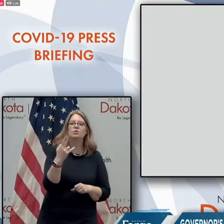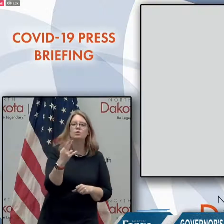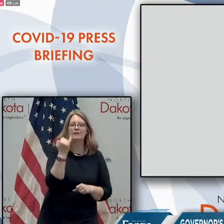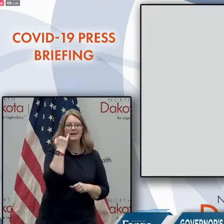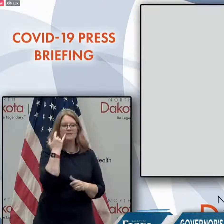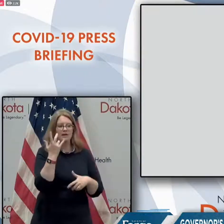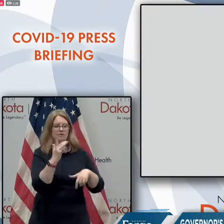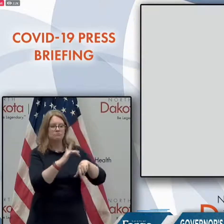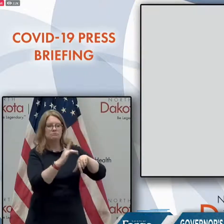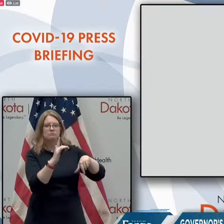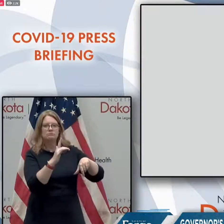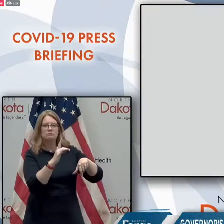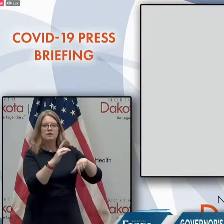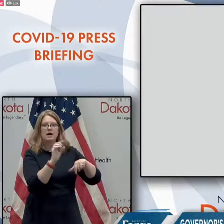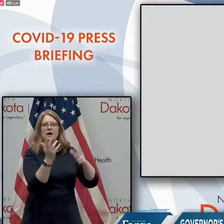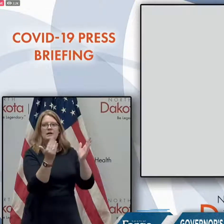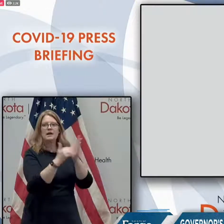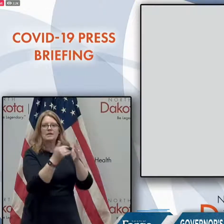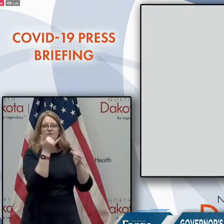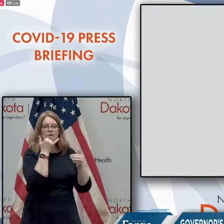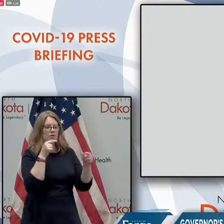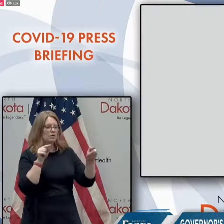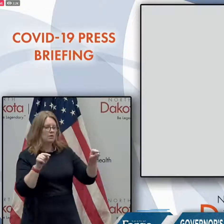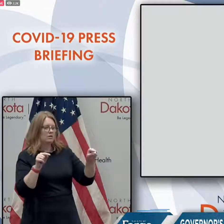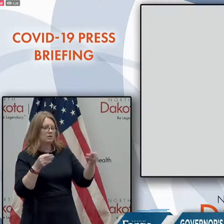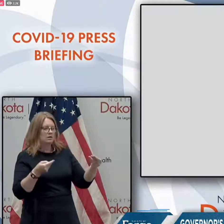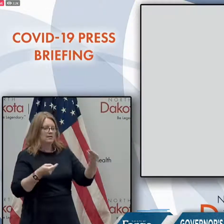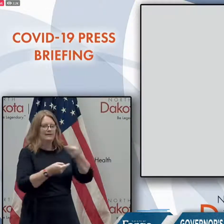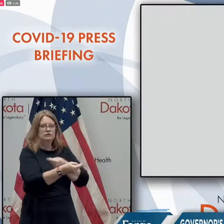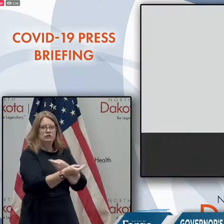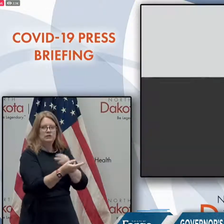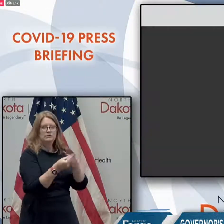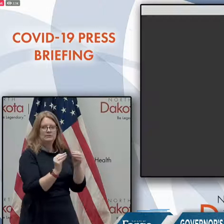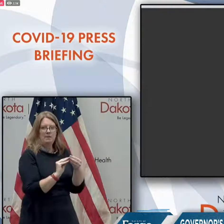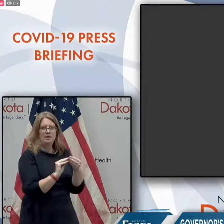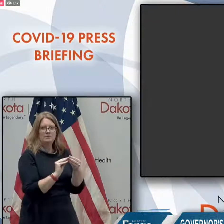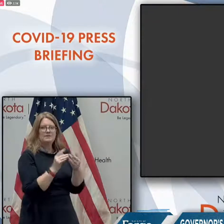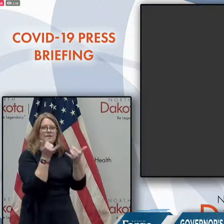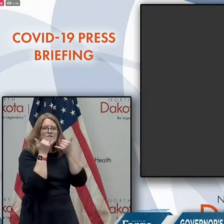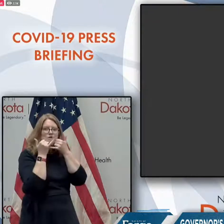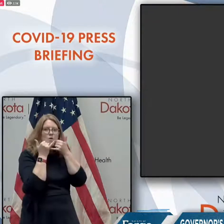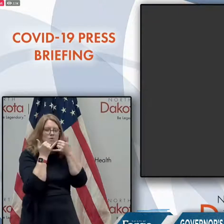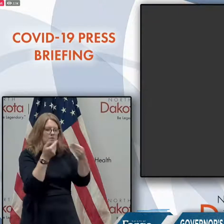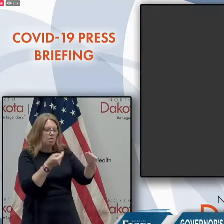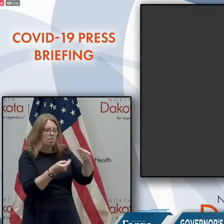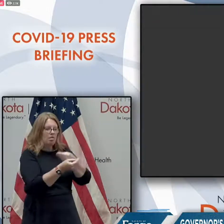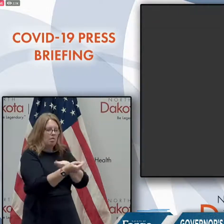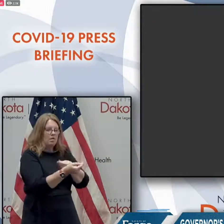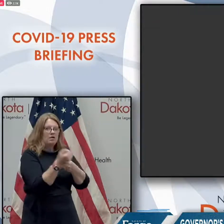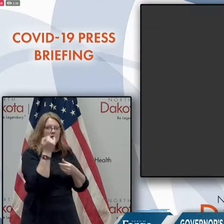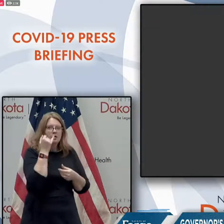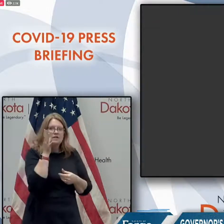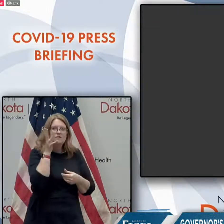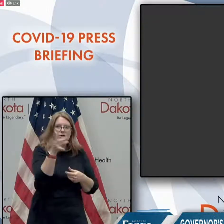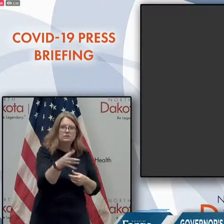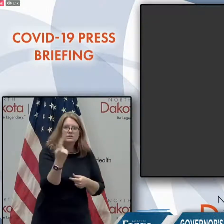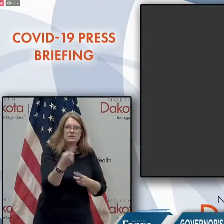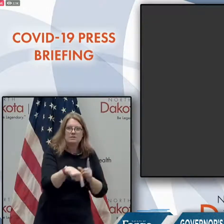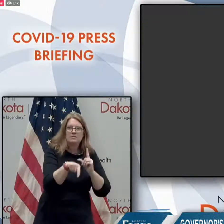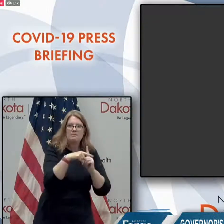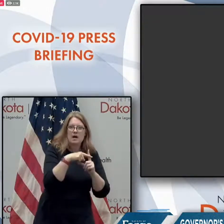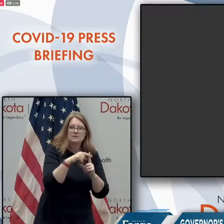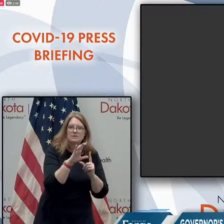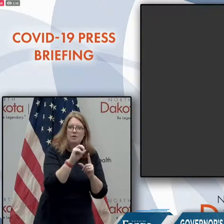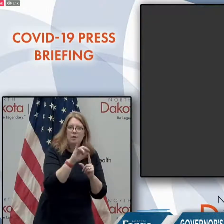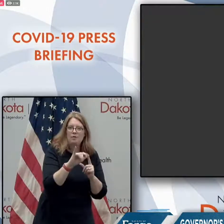close by that's also opted in, the two exchange those random numbers. If in the future someone's positive for COVID-19, they can report